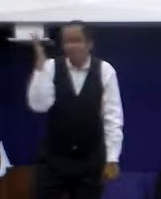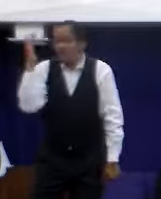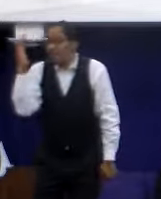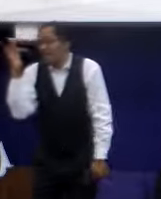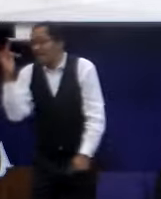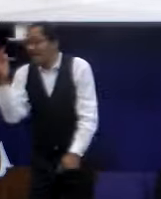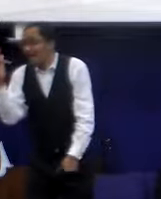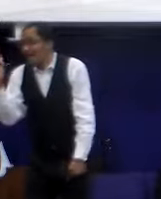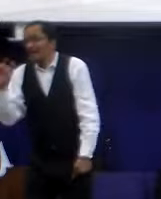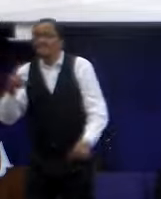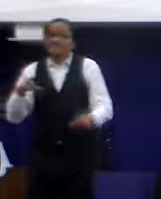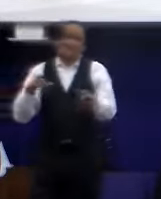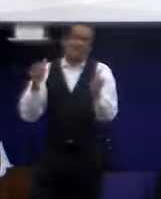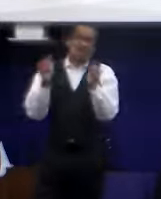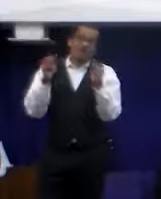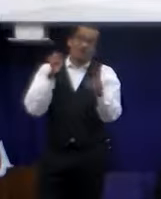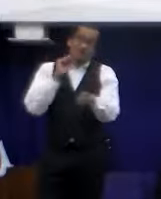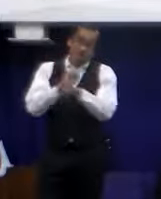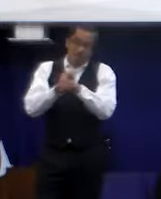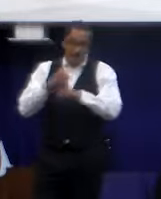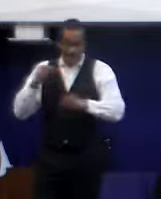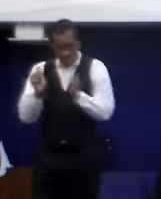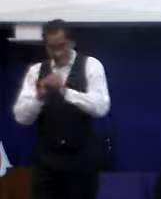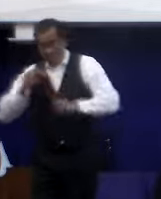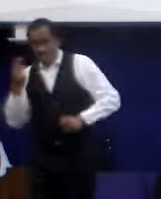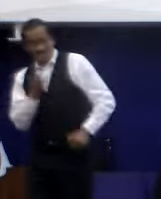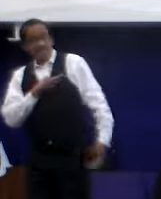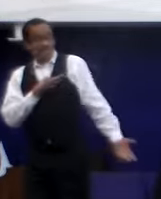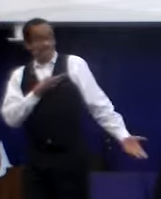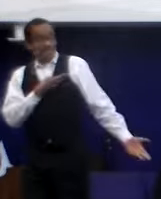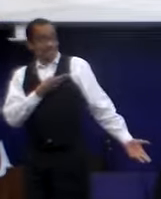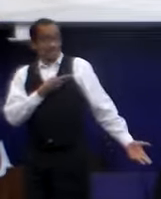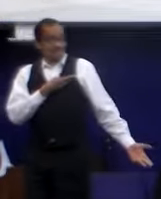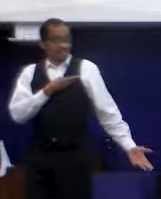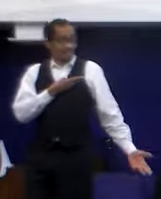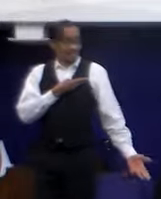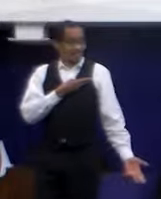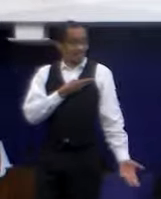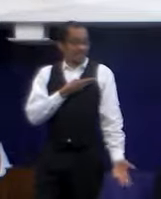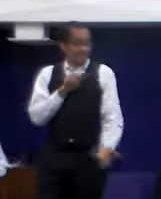But he got to deal with us. Yeah.